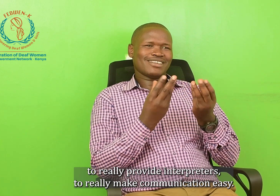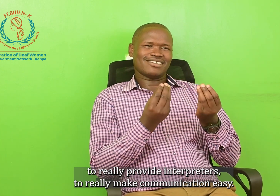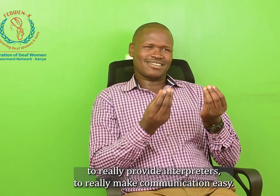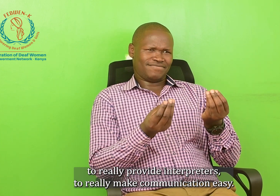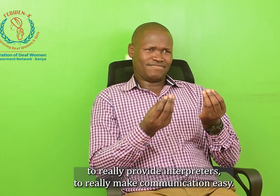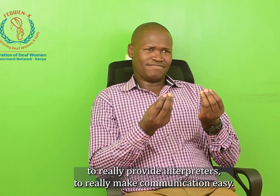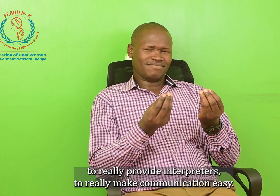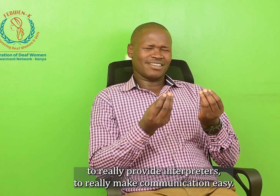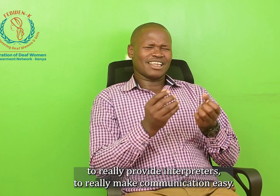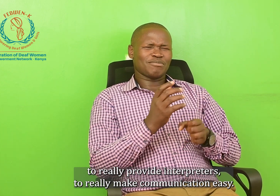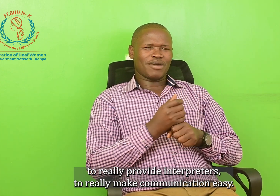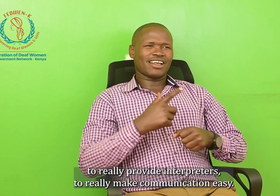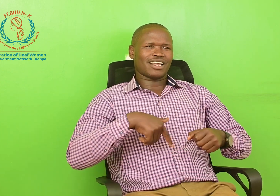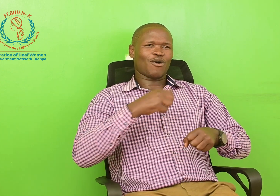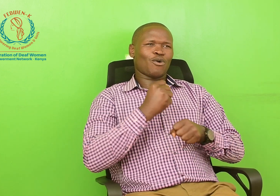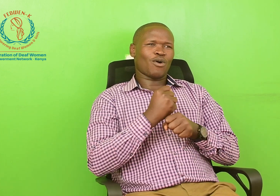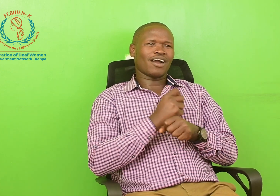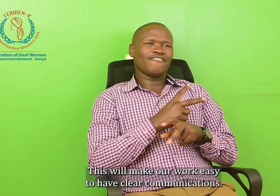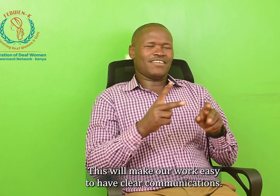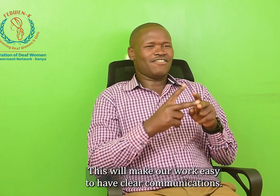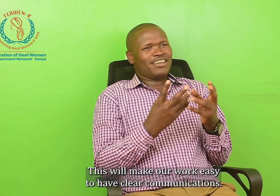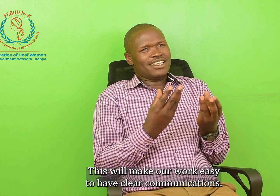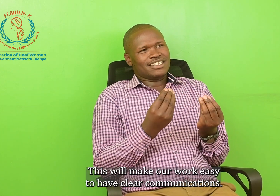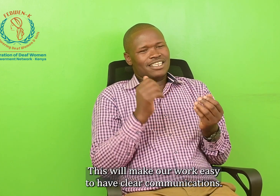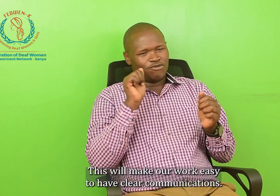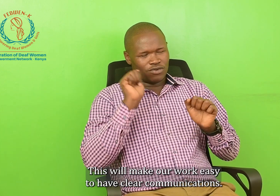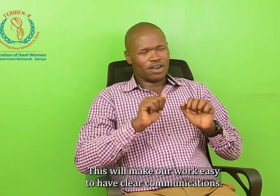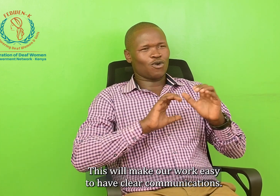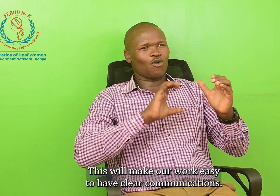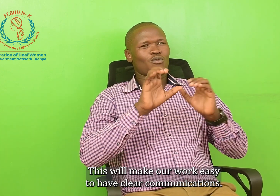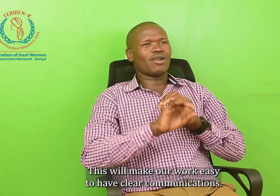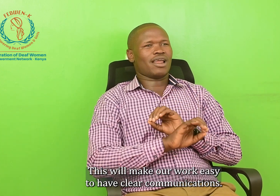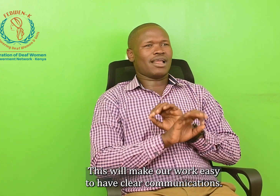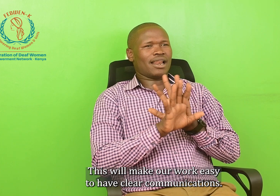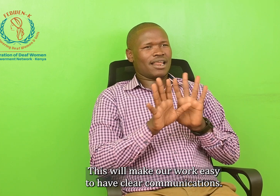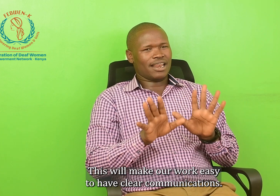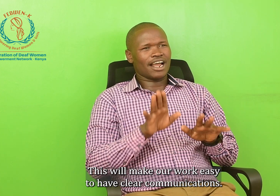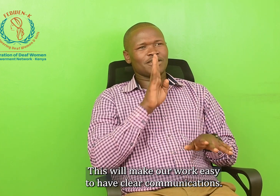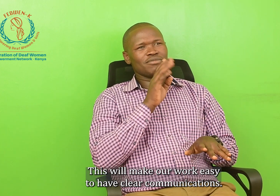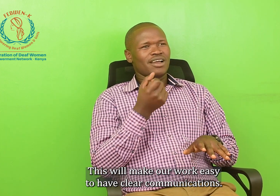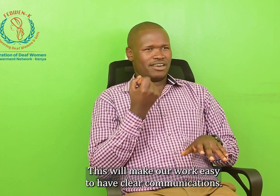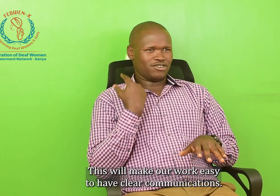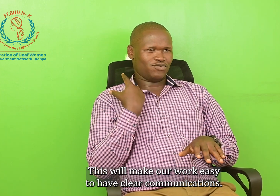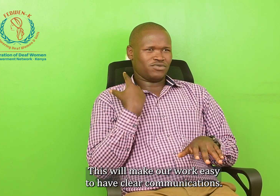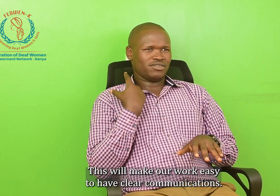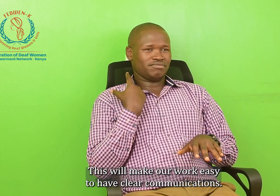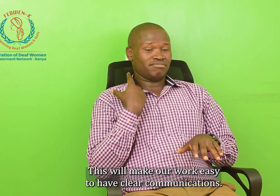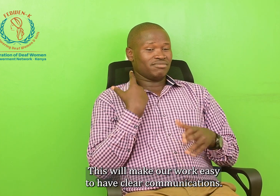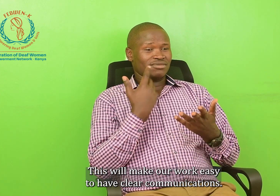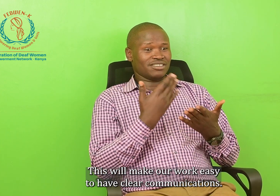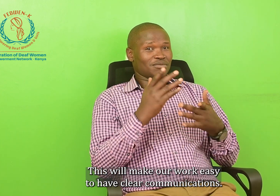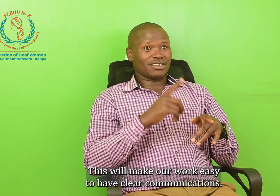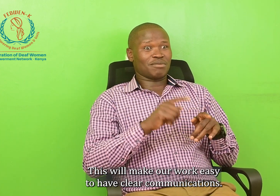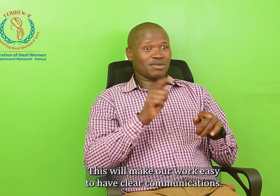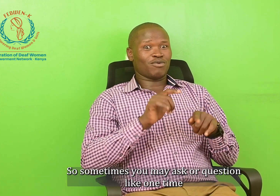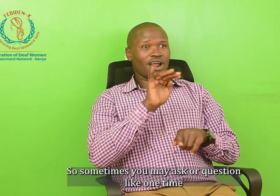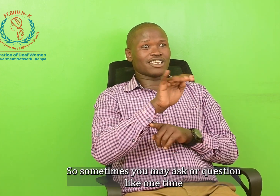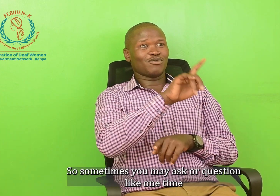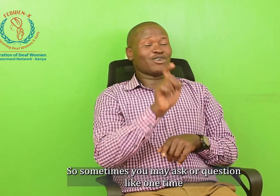really make communication easy. This will make our work also very easy to have clear communications. So